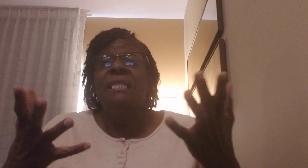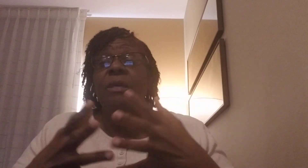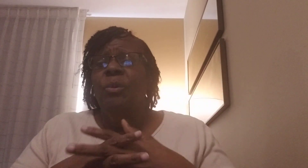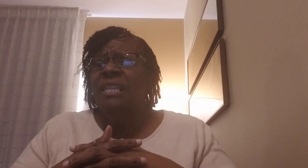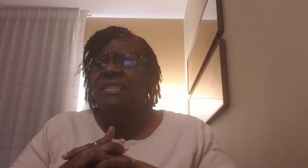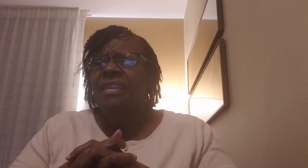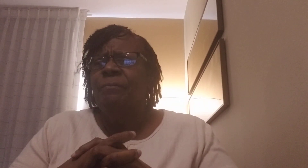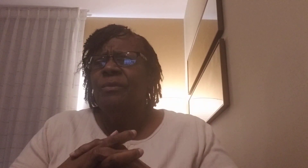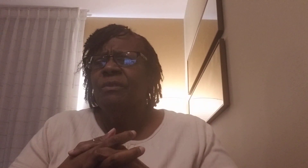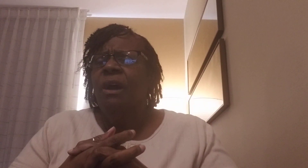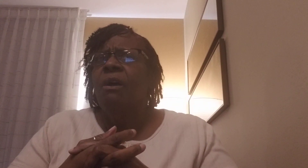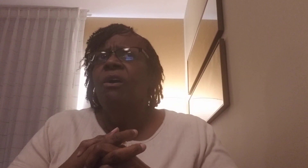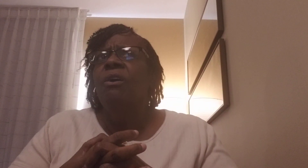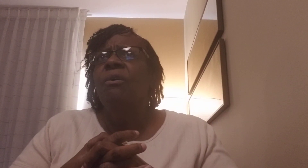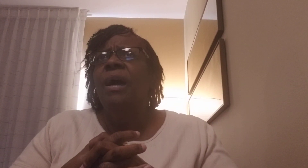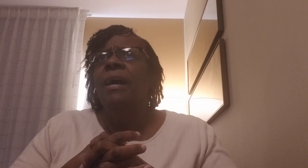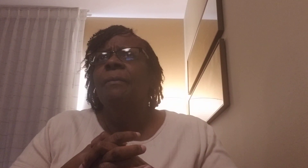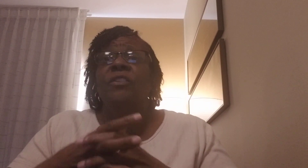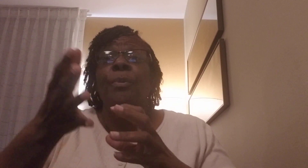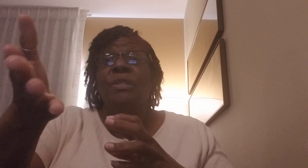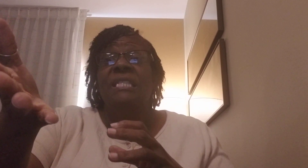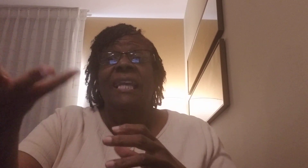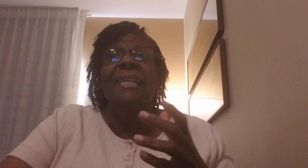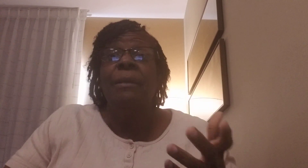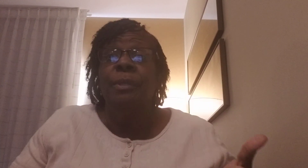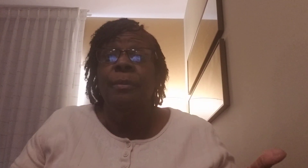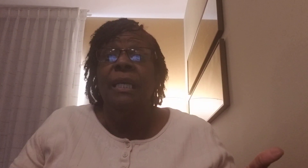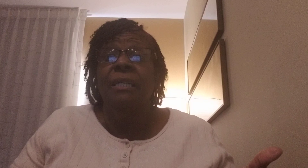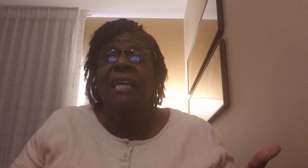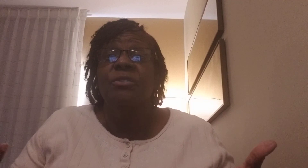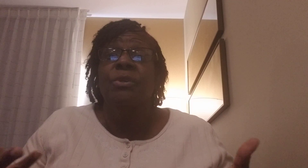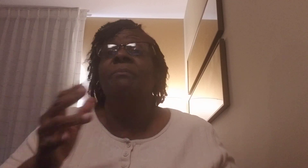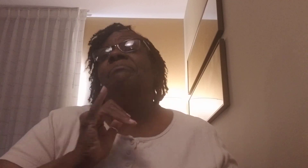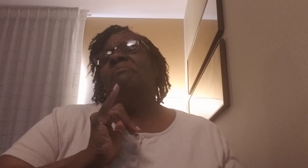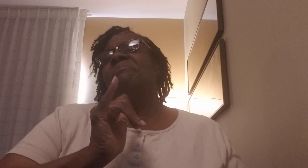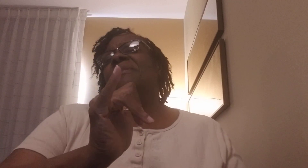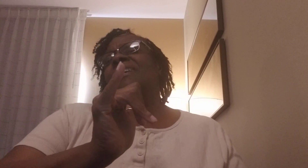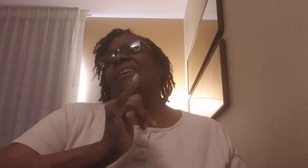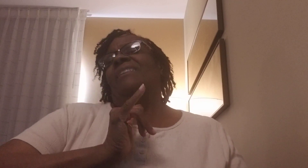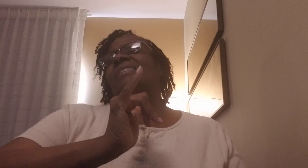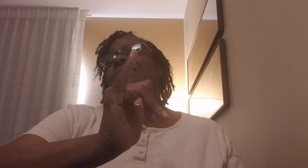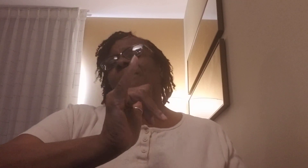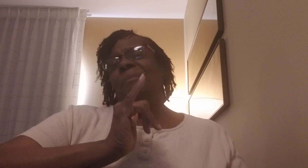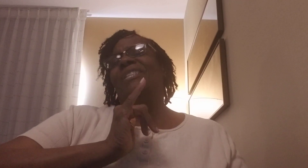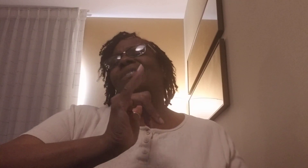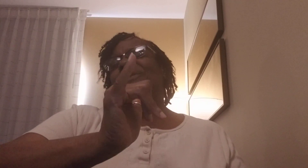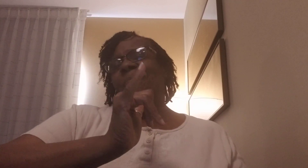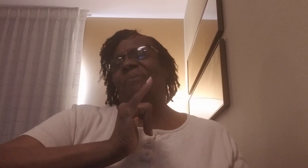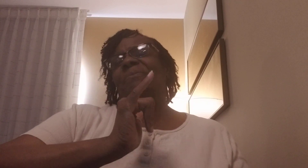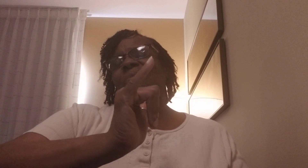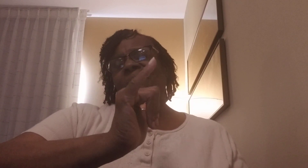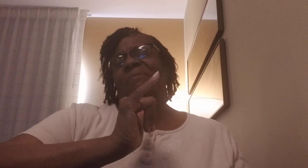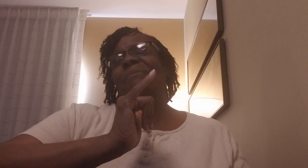to someone, I said, the person said, I like butter pecan ice cream. This is me too. Me